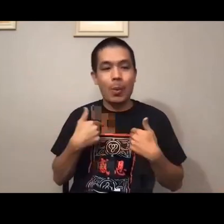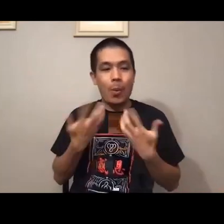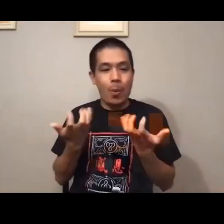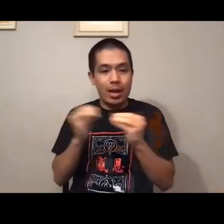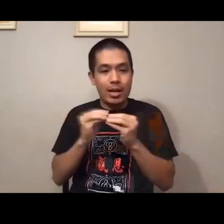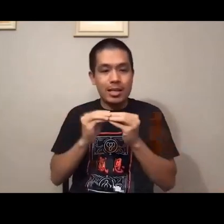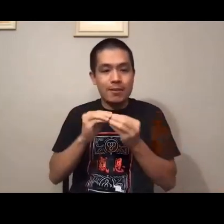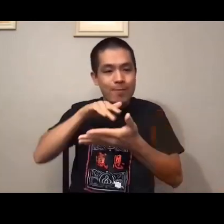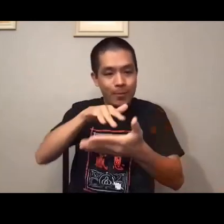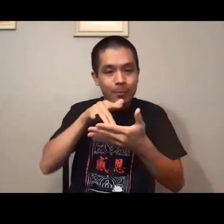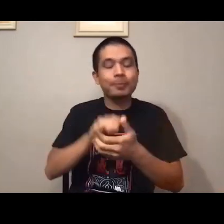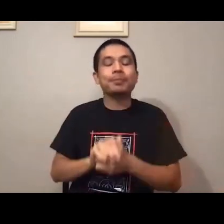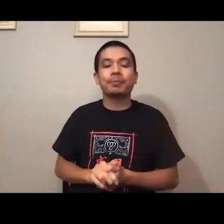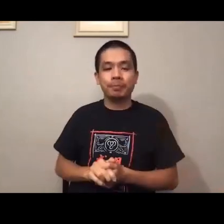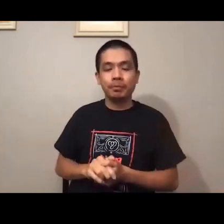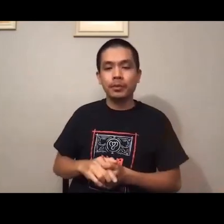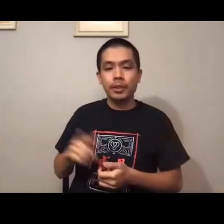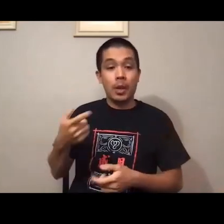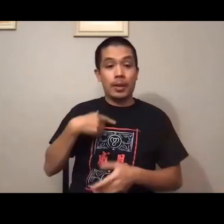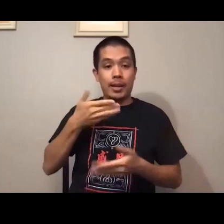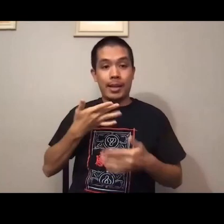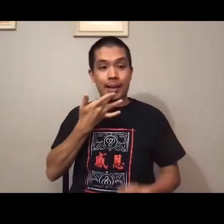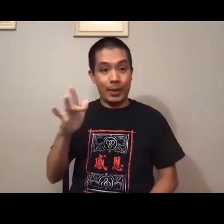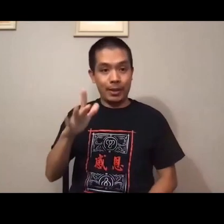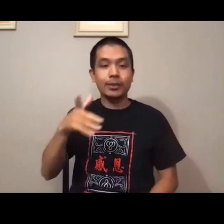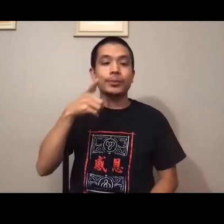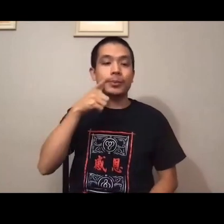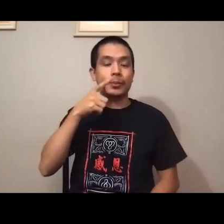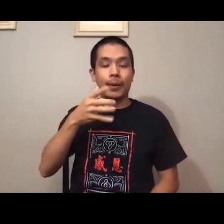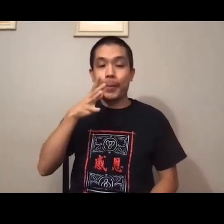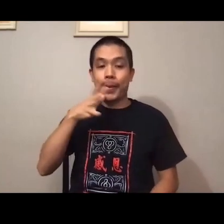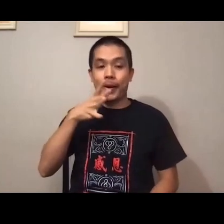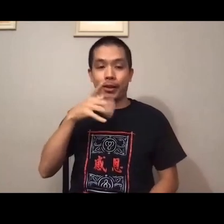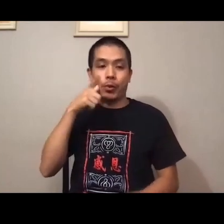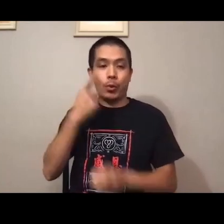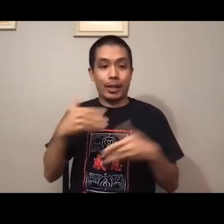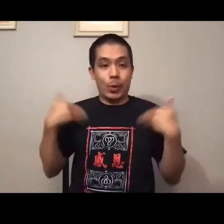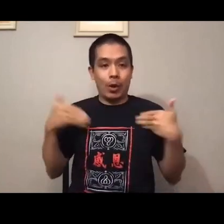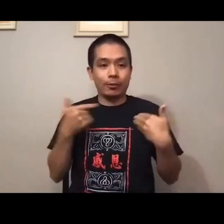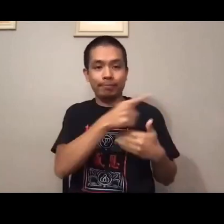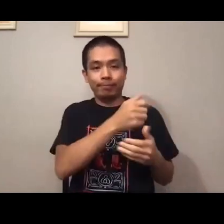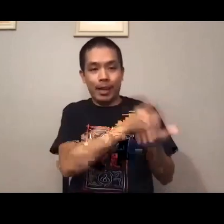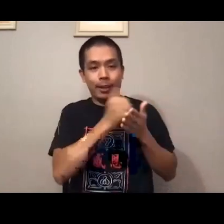And I wanted to study more. My parents wanted me to go to,